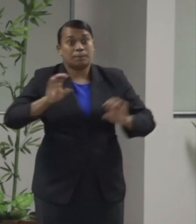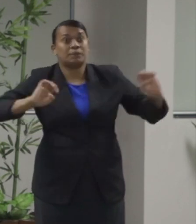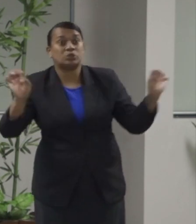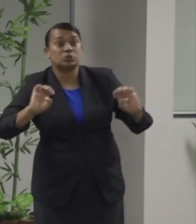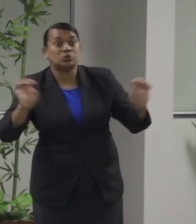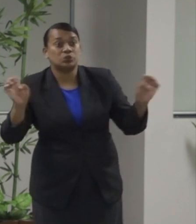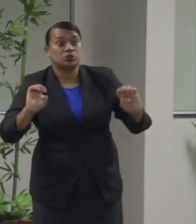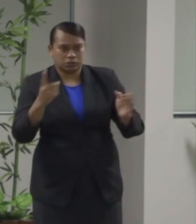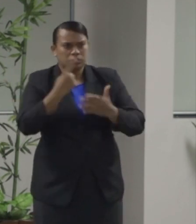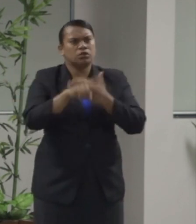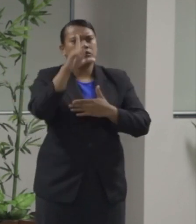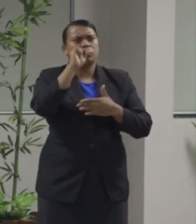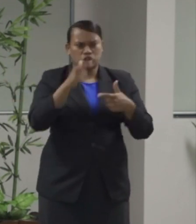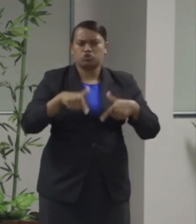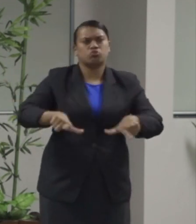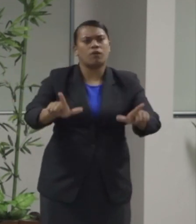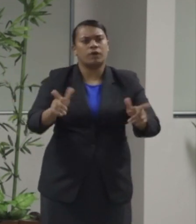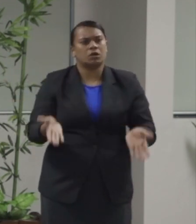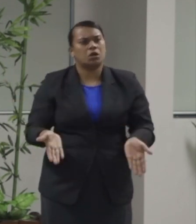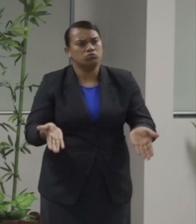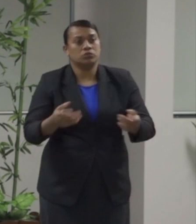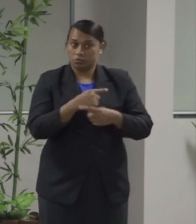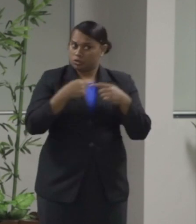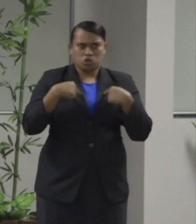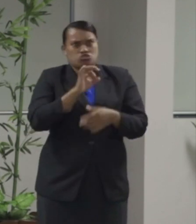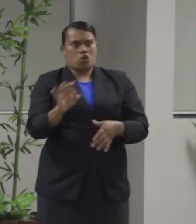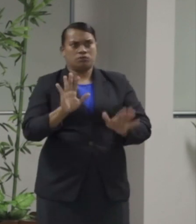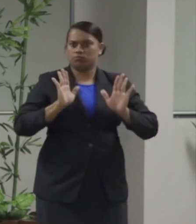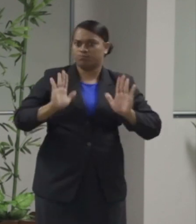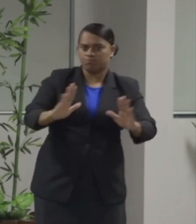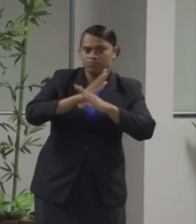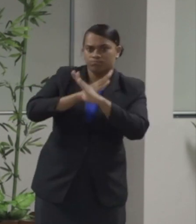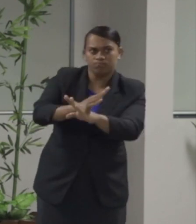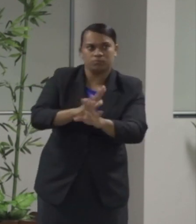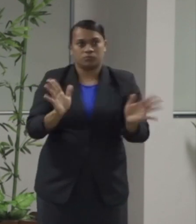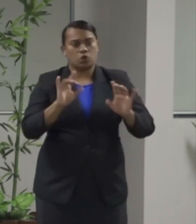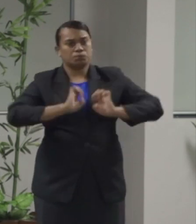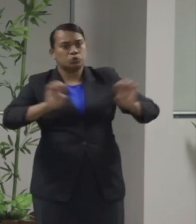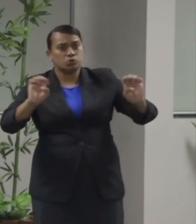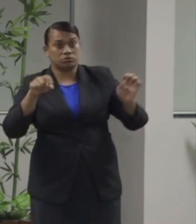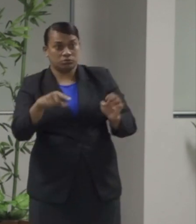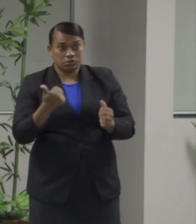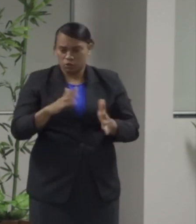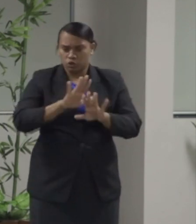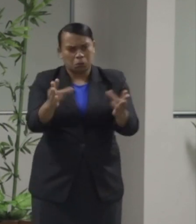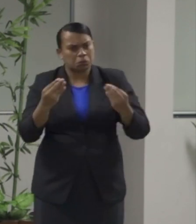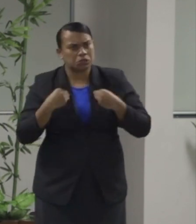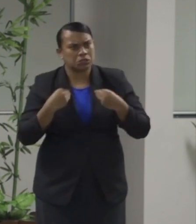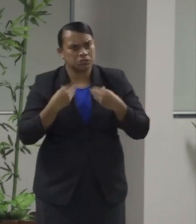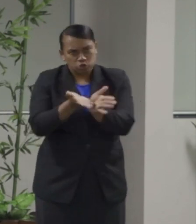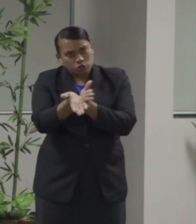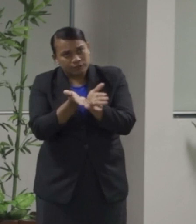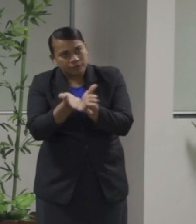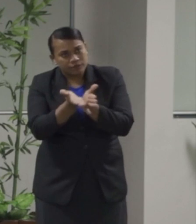also permitted to travel. We will not allow the curfew measures to stop work and business service or halt